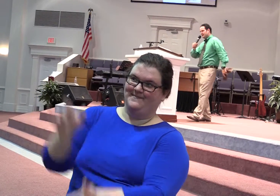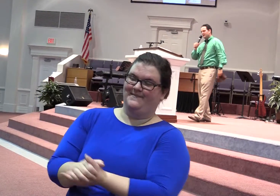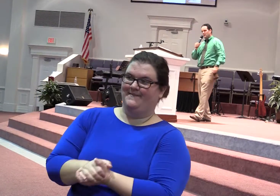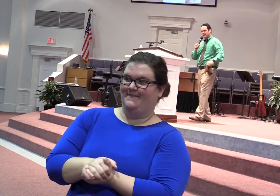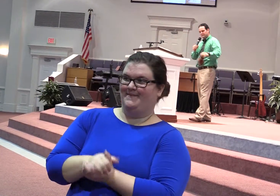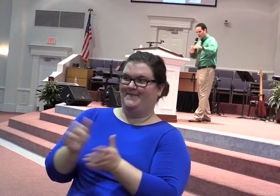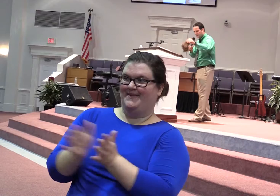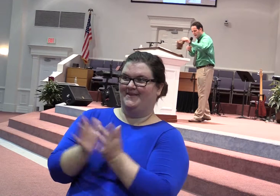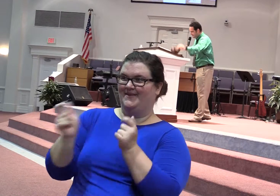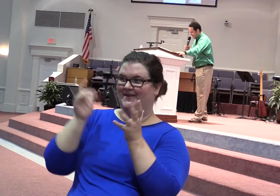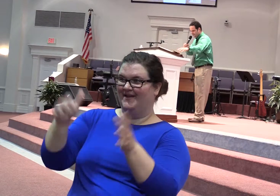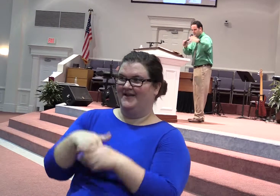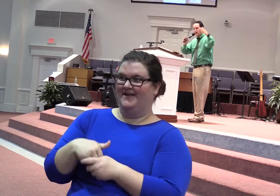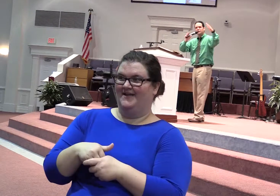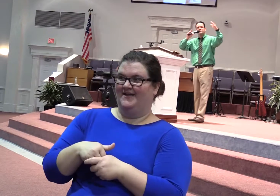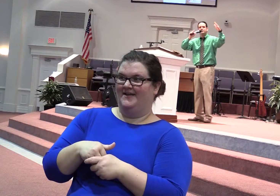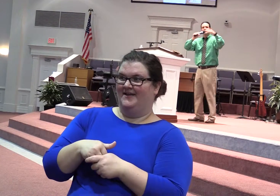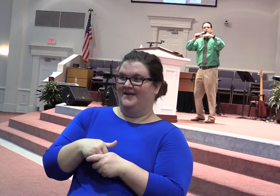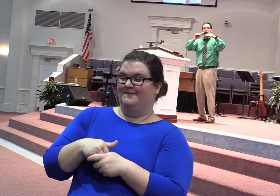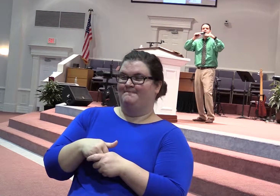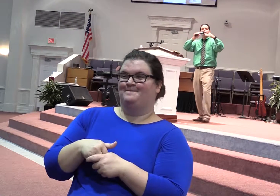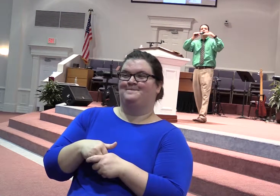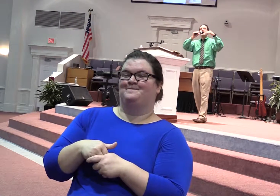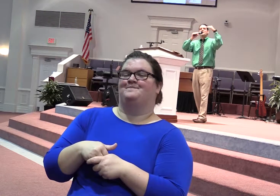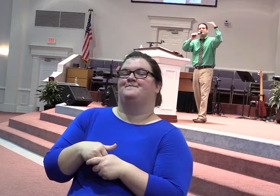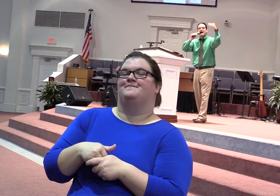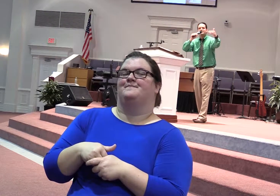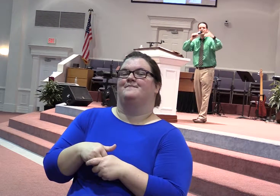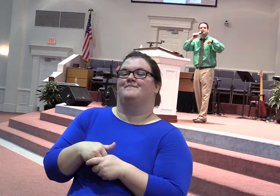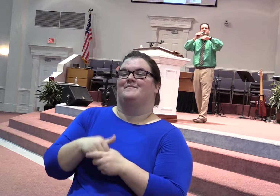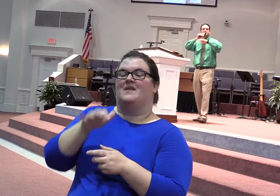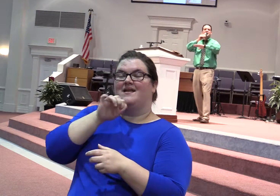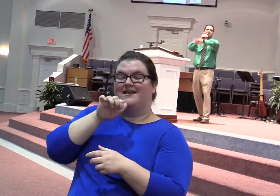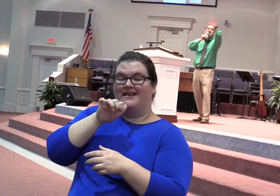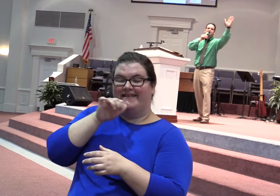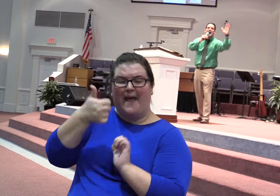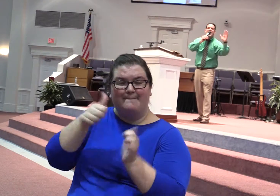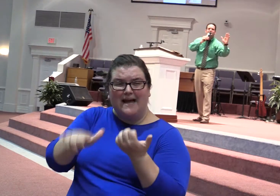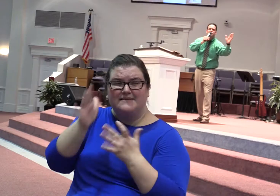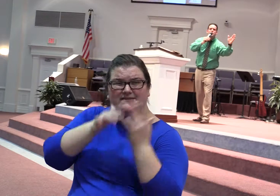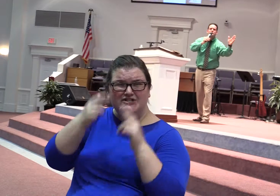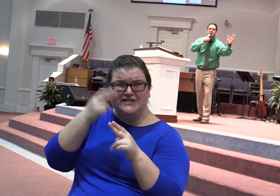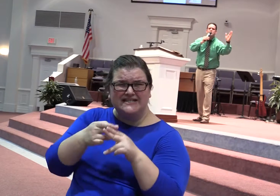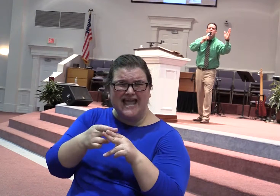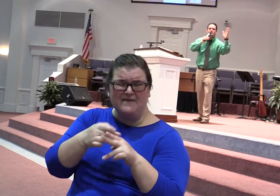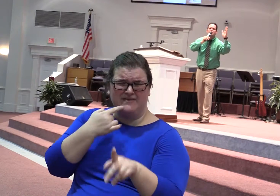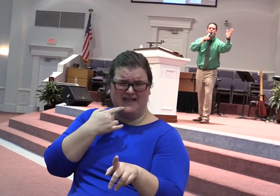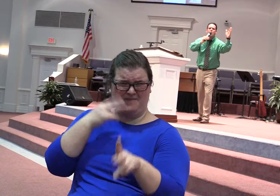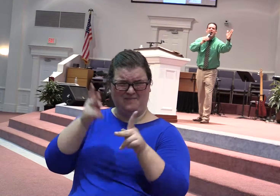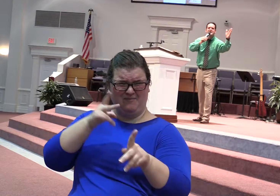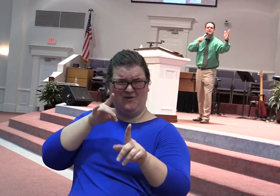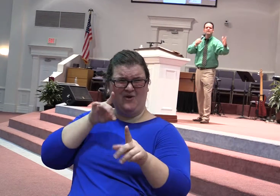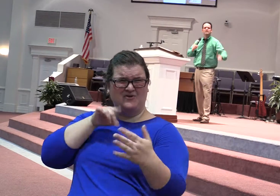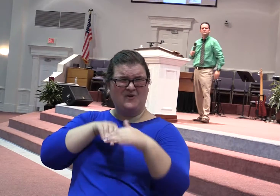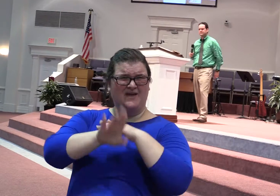Yeah. Hallelujah. I'm talking about, man, don't not baptizing in Jesus' name raise flags to you that you're going the wrong